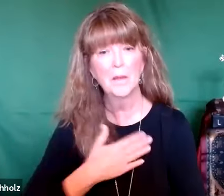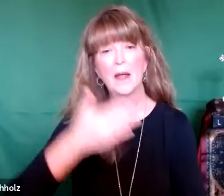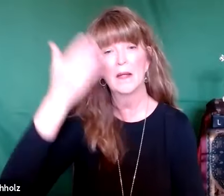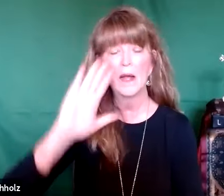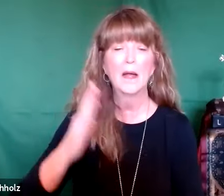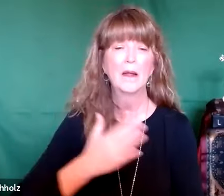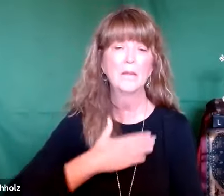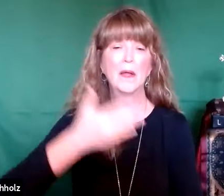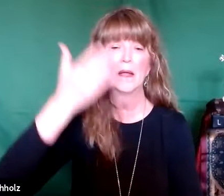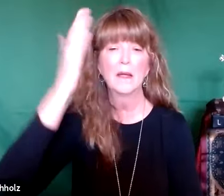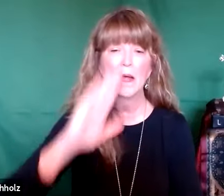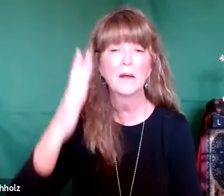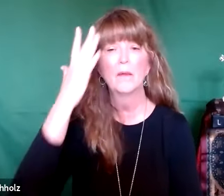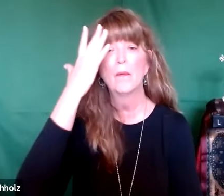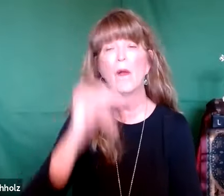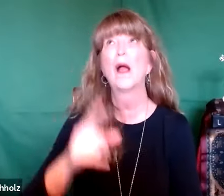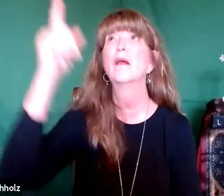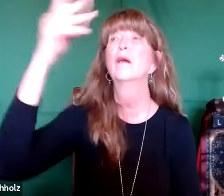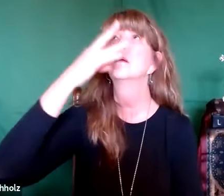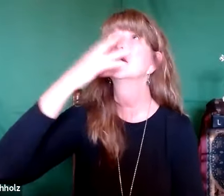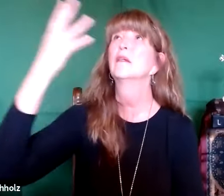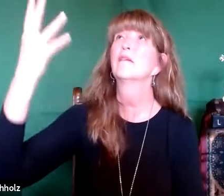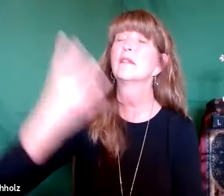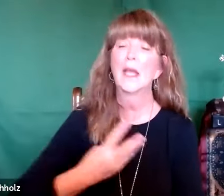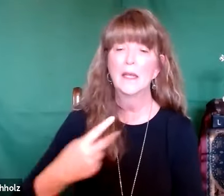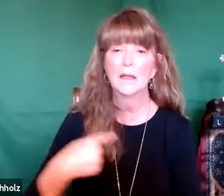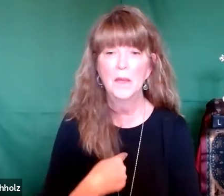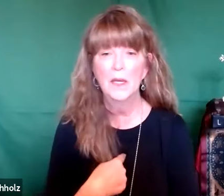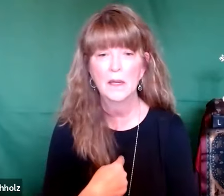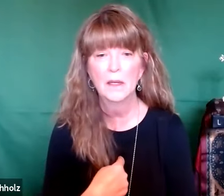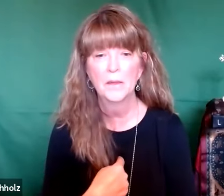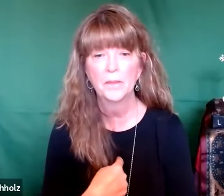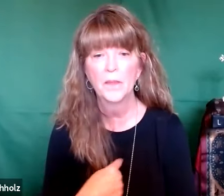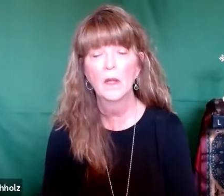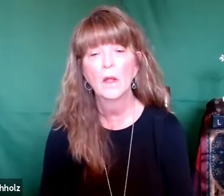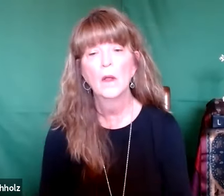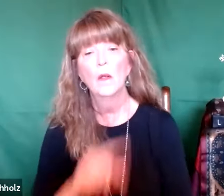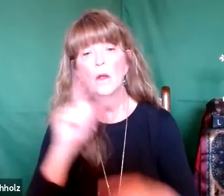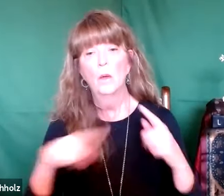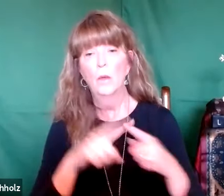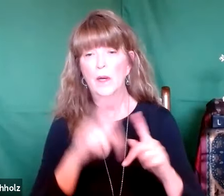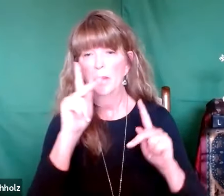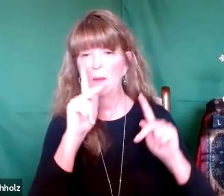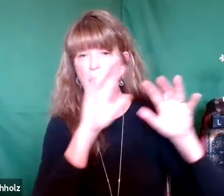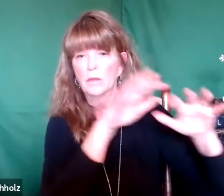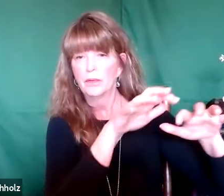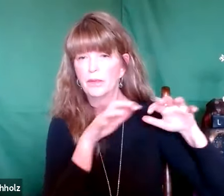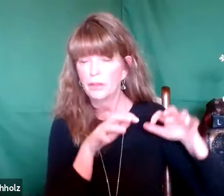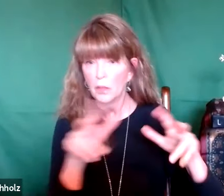which means, my God, why have you forsaken me? When some of